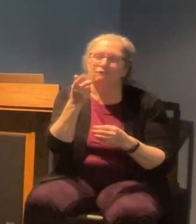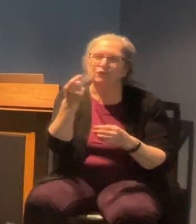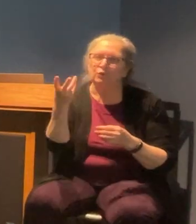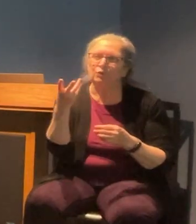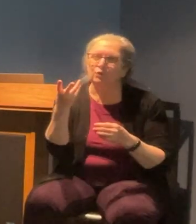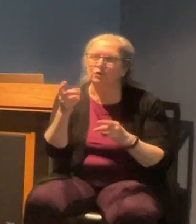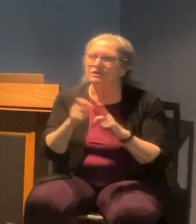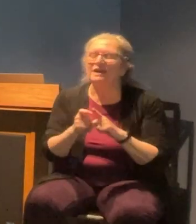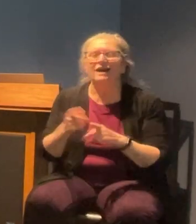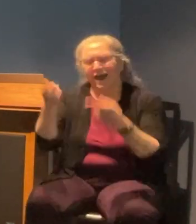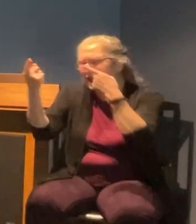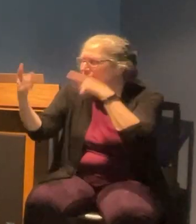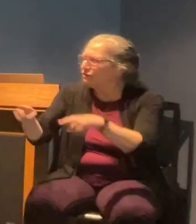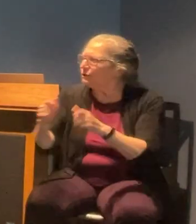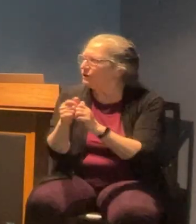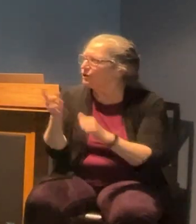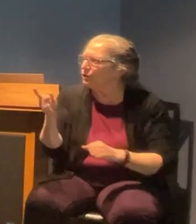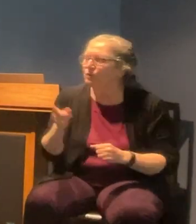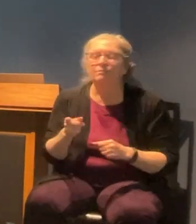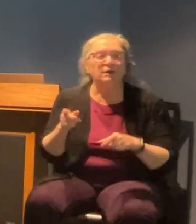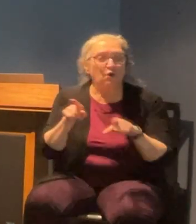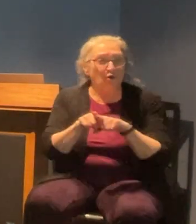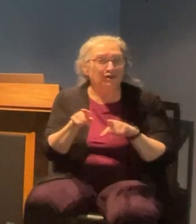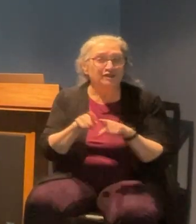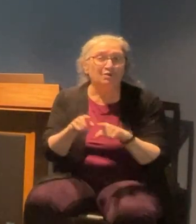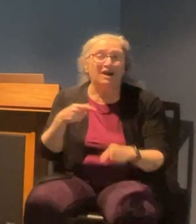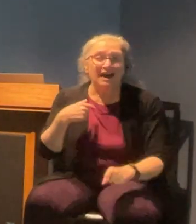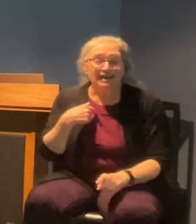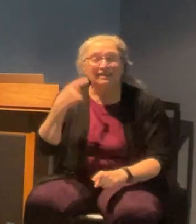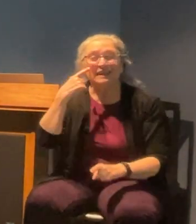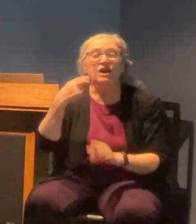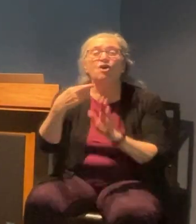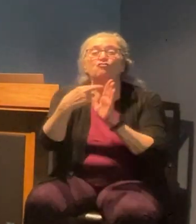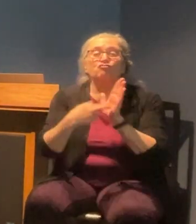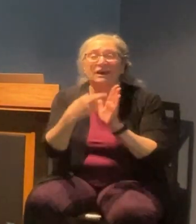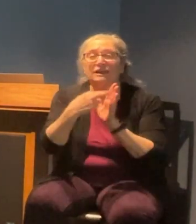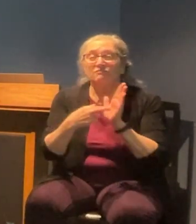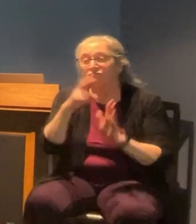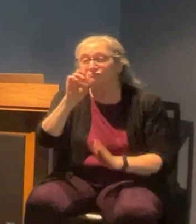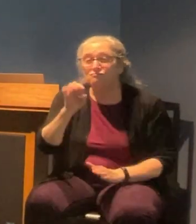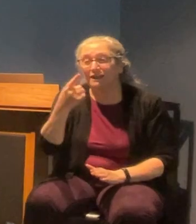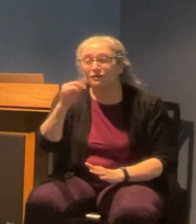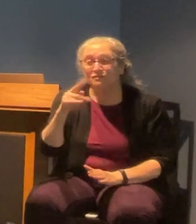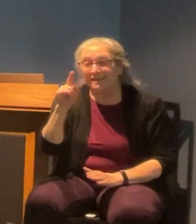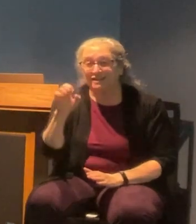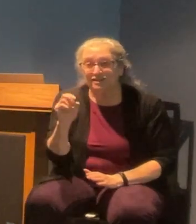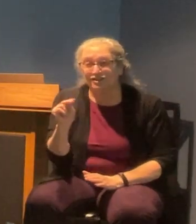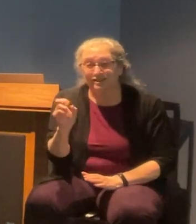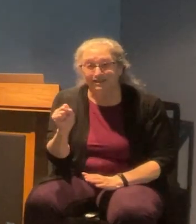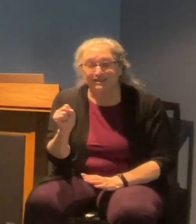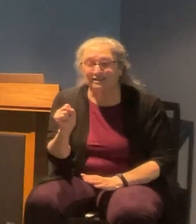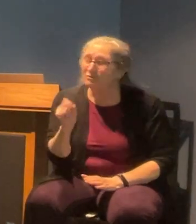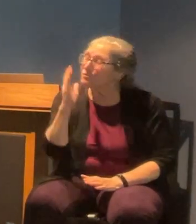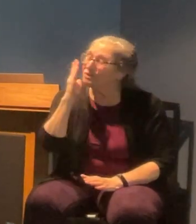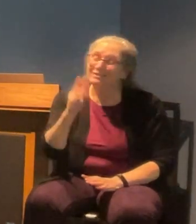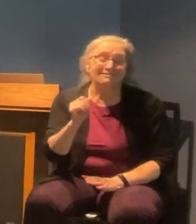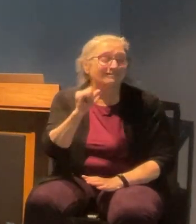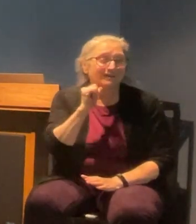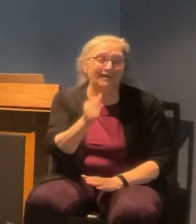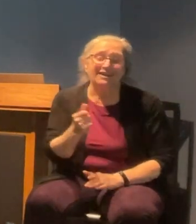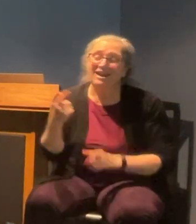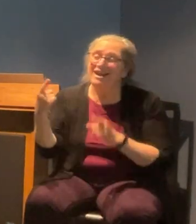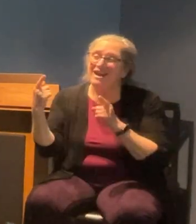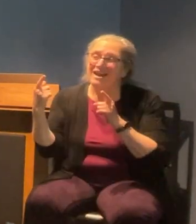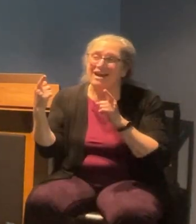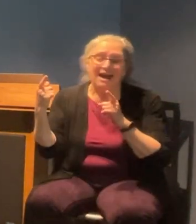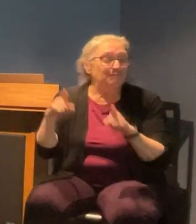I agree with you, but I also think that regulations won't happen if we